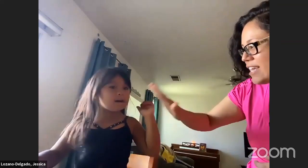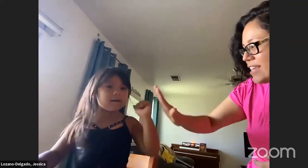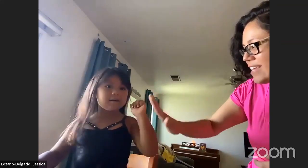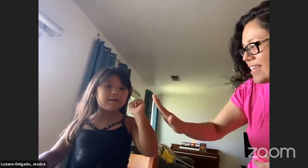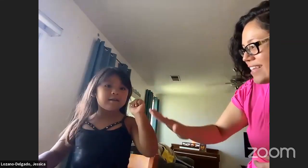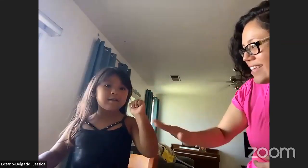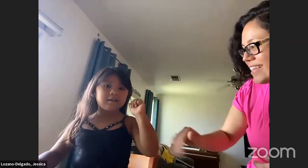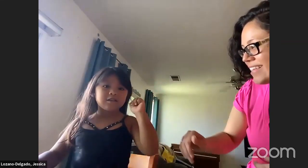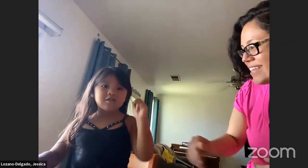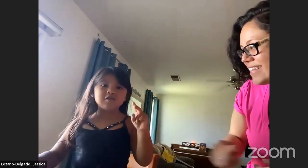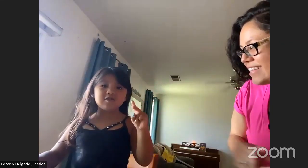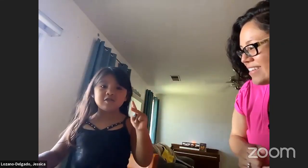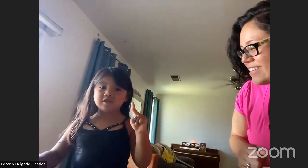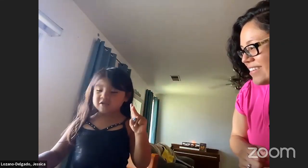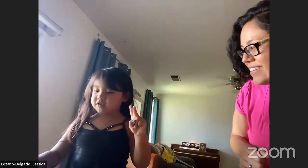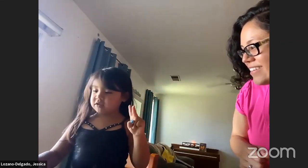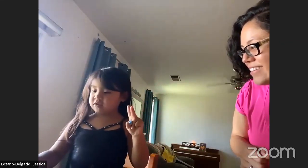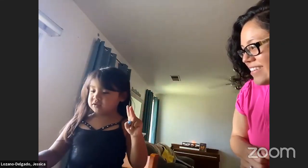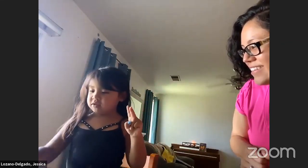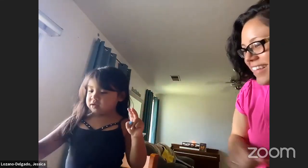Hey. She.